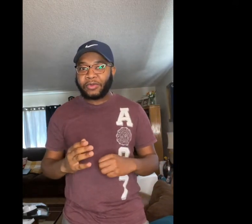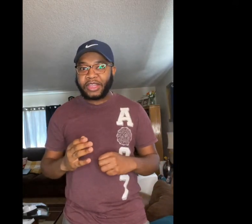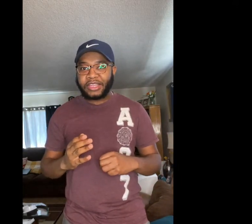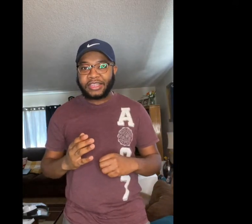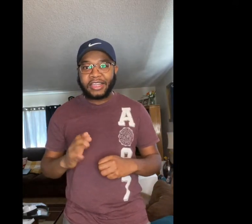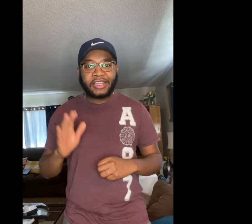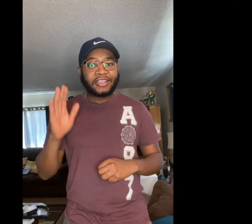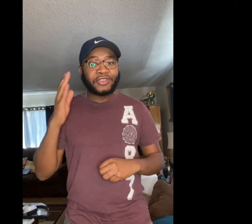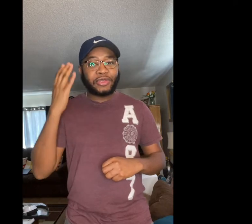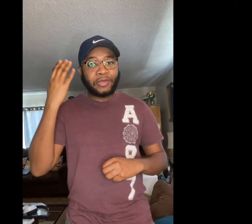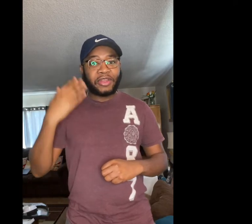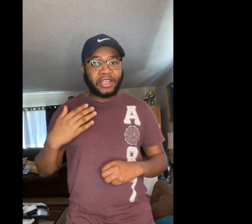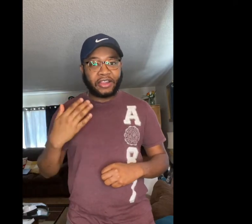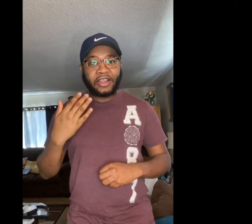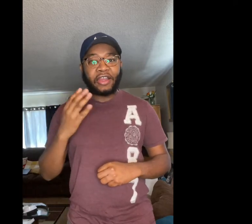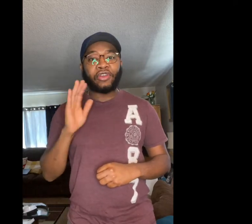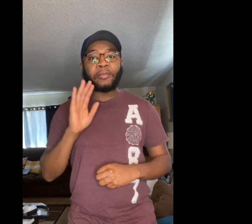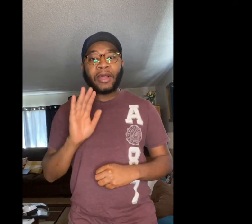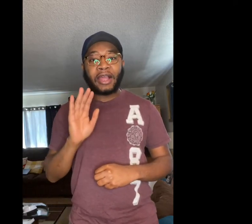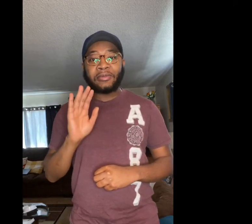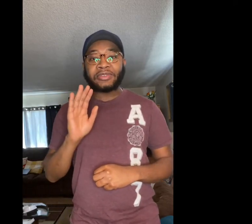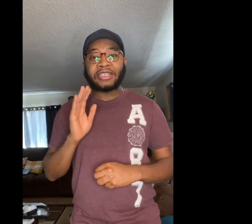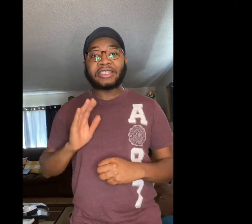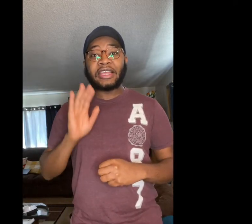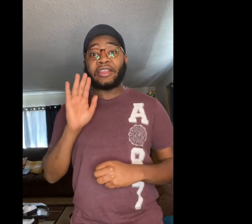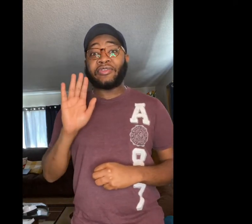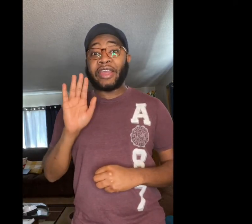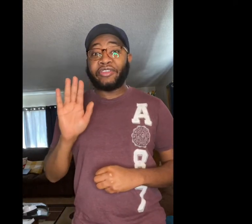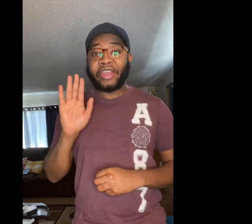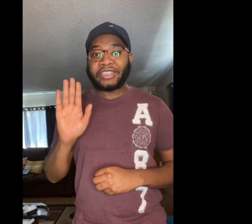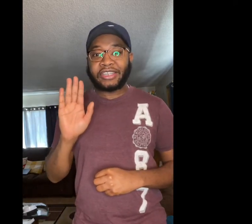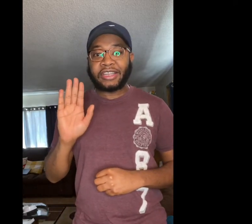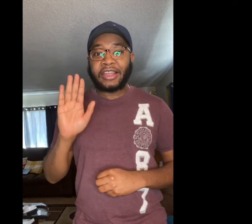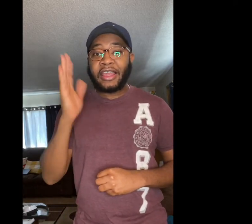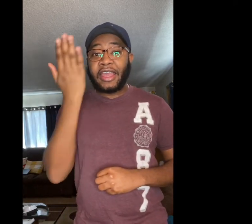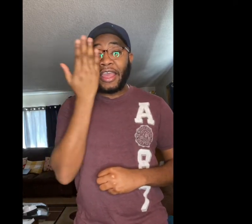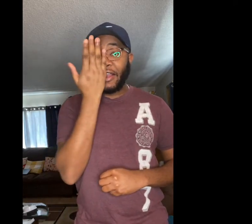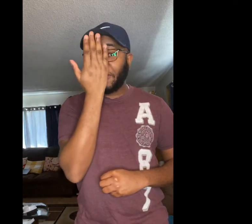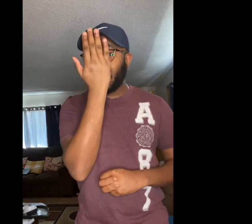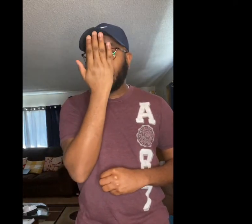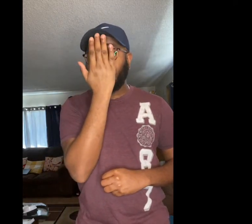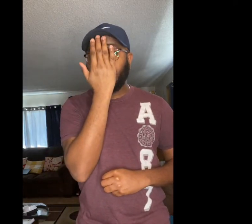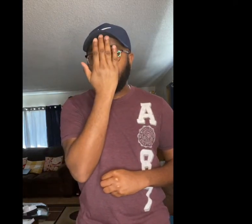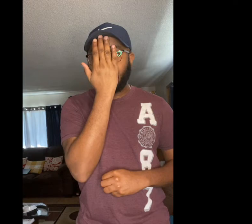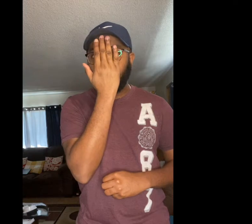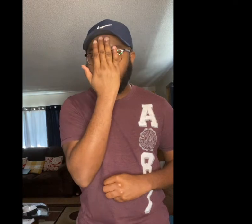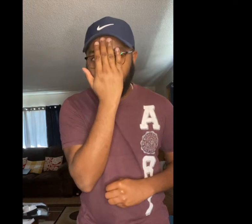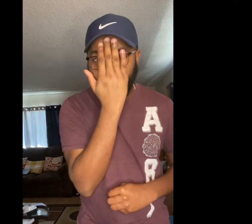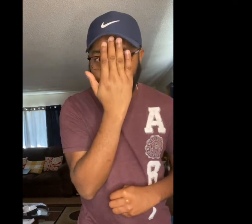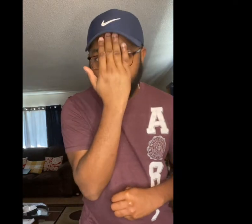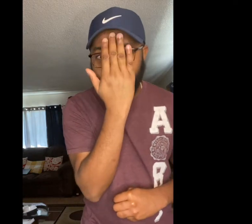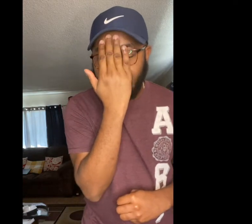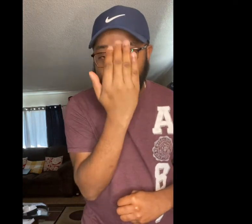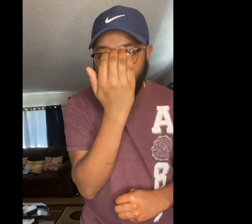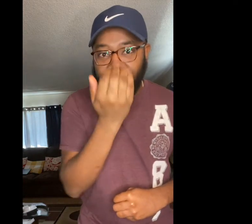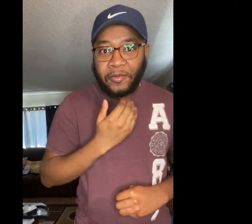it. So we keep it here and our palms is in the right direction and not be like, oh, hey,